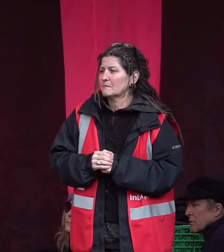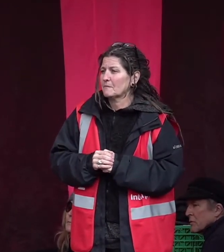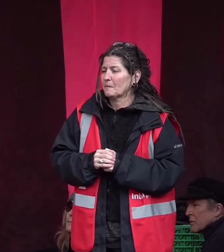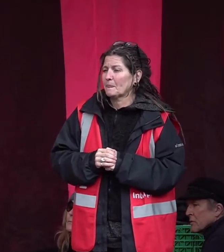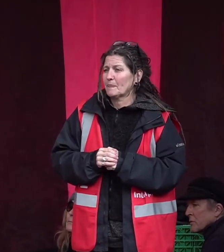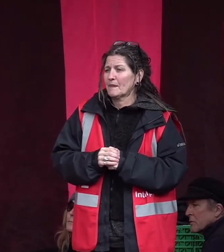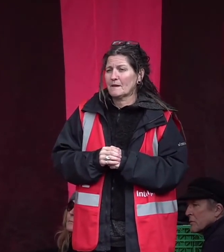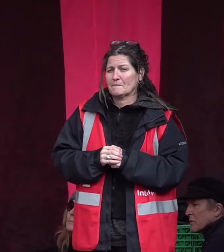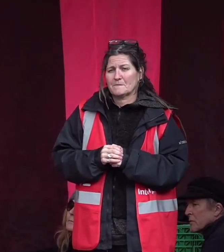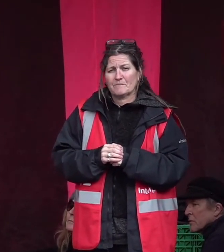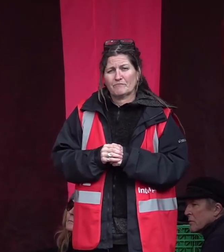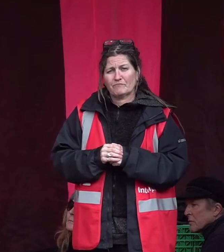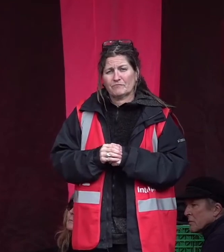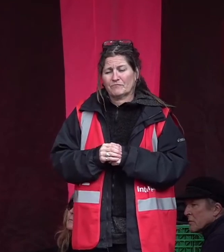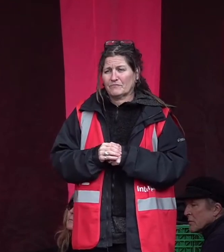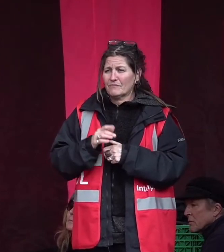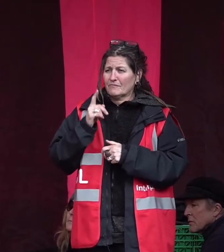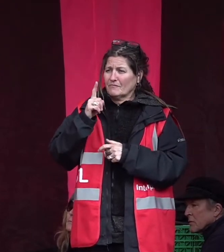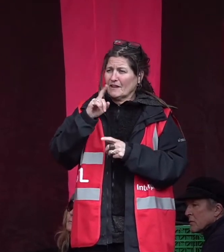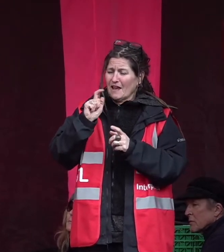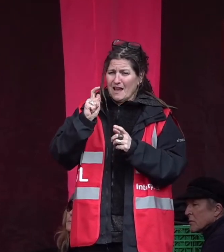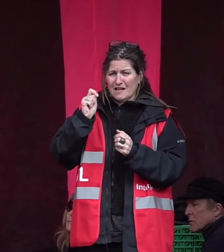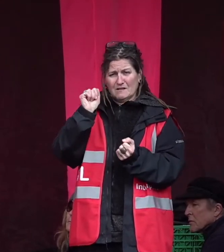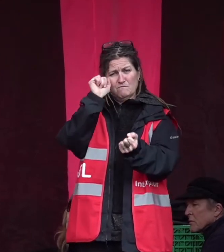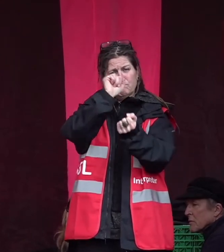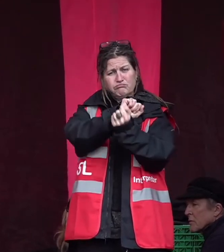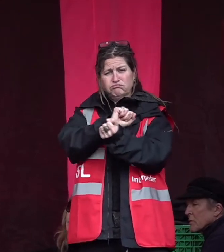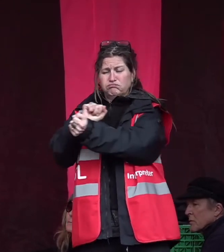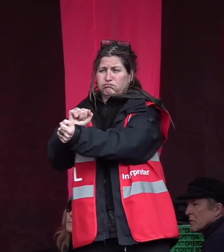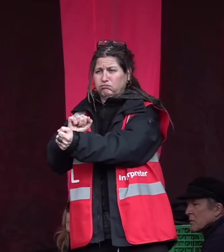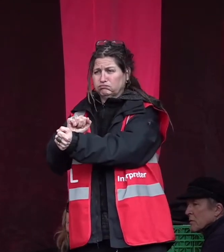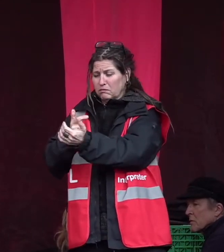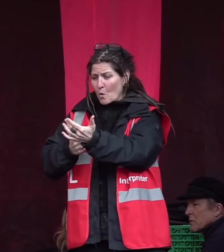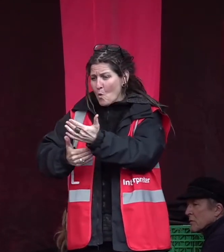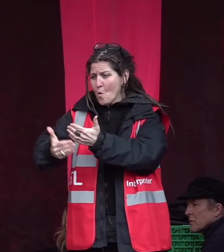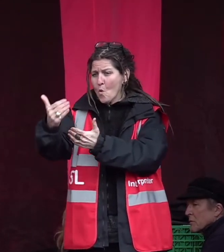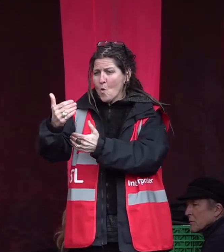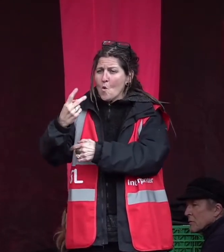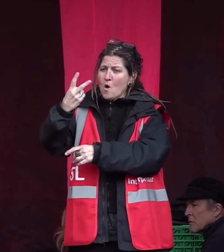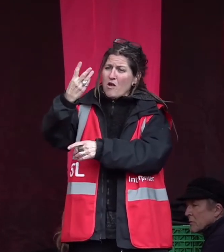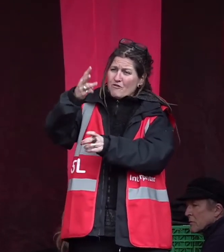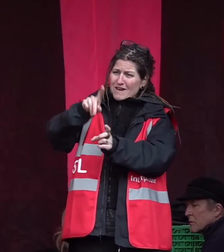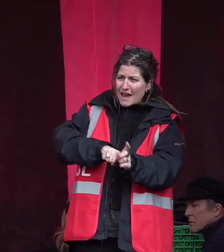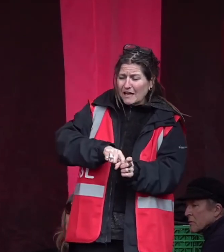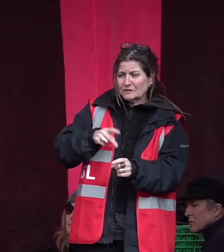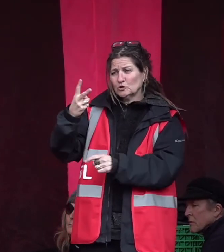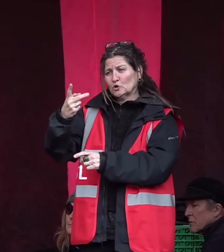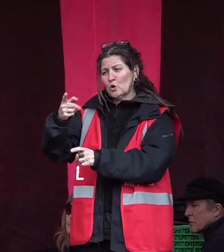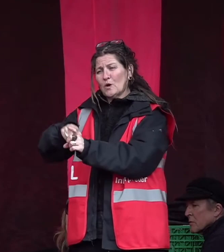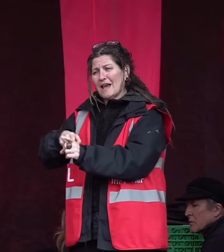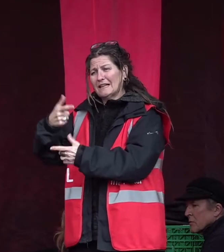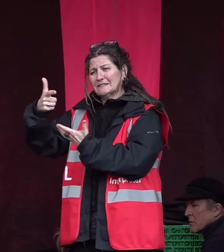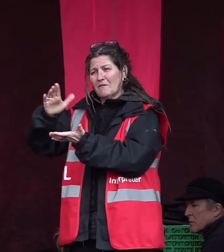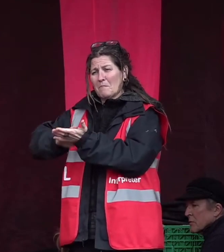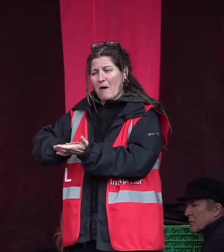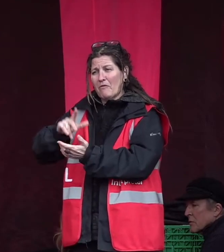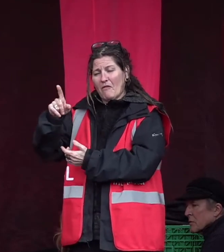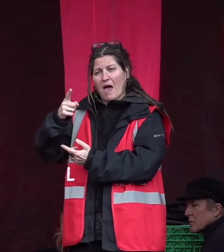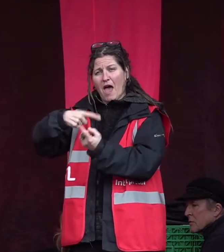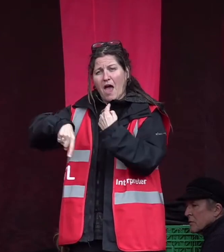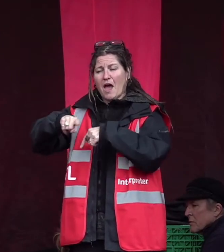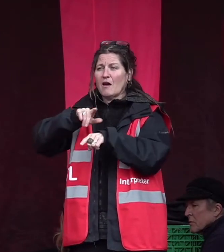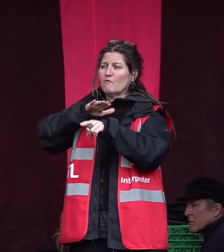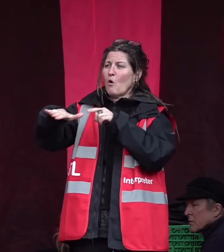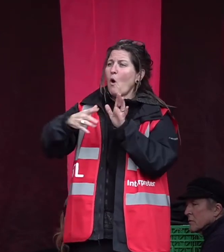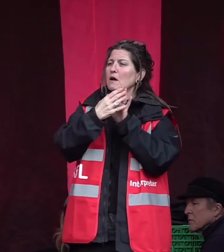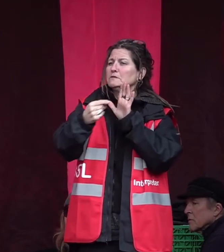Sentences like this, they're designed to scare us off. They want us to run and to hide and to quit challenging them. Well,